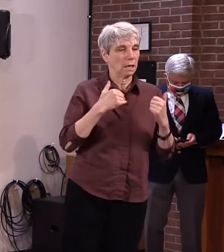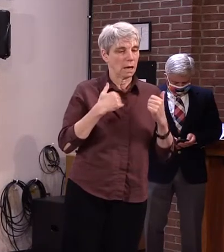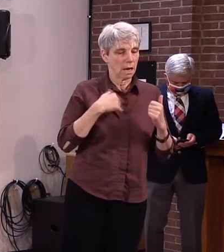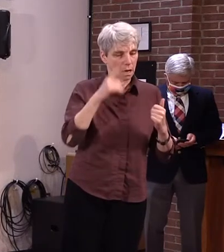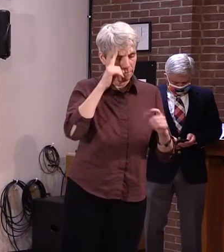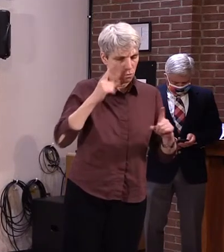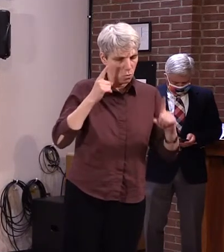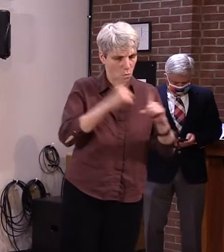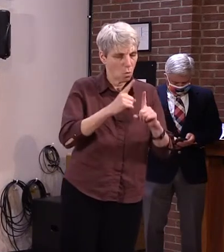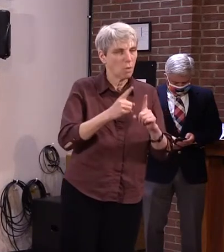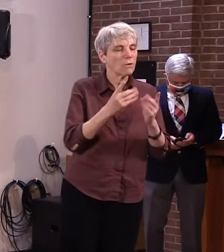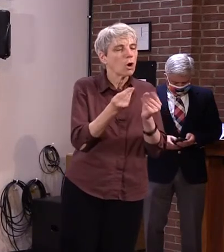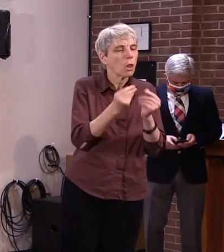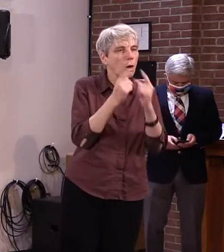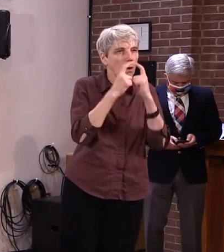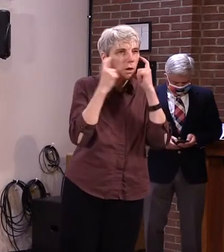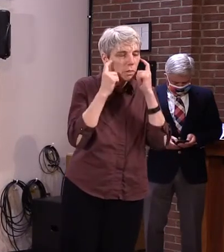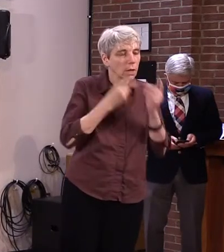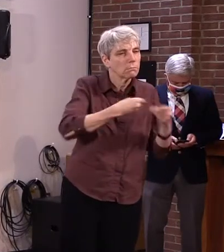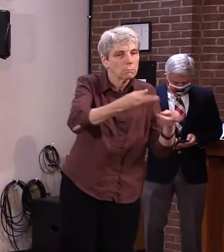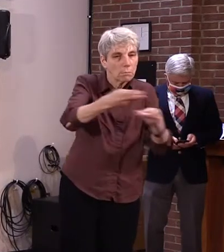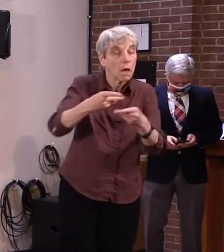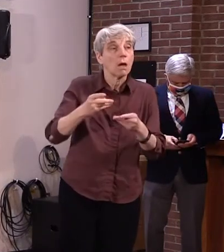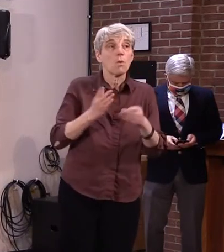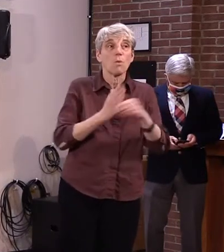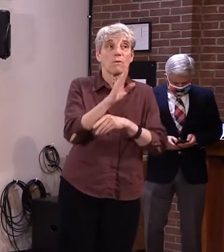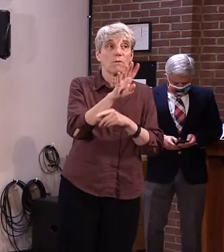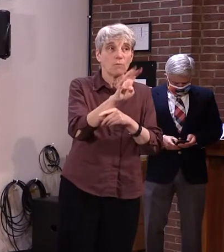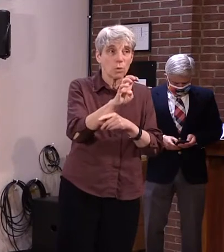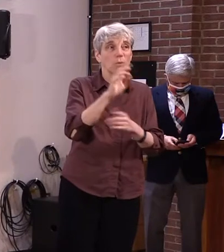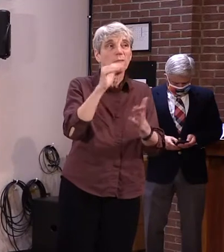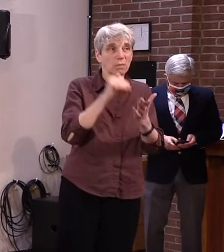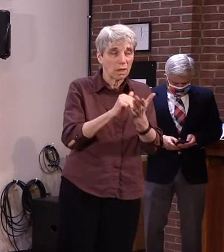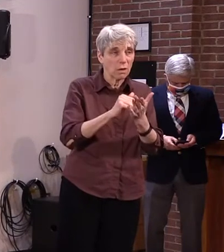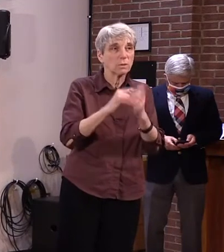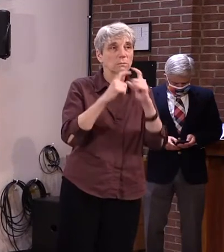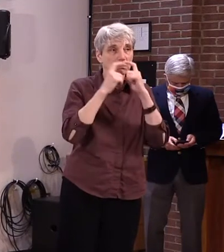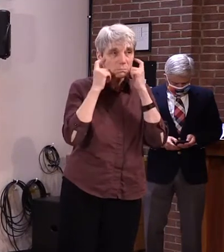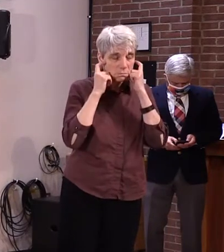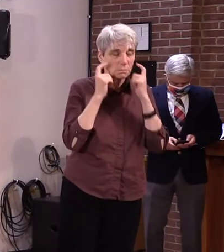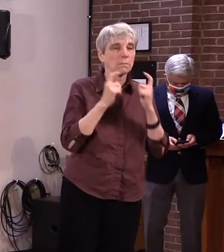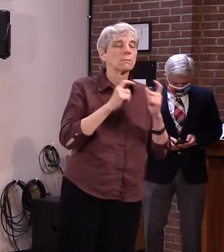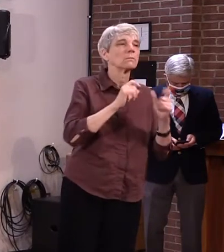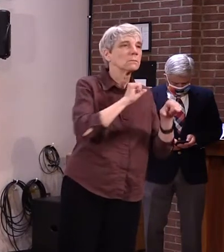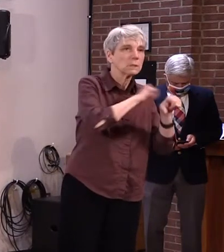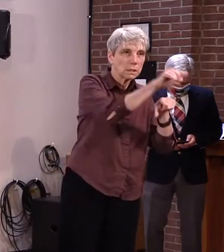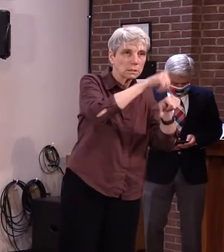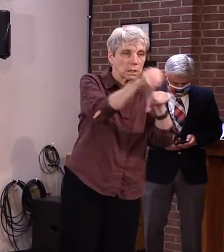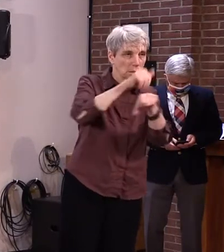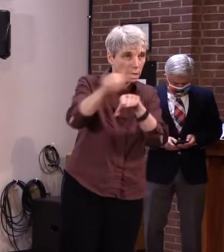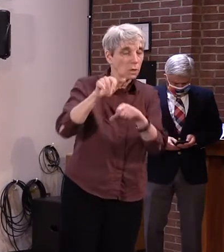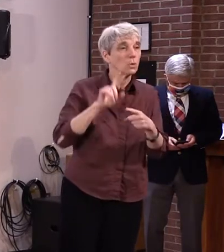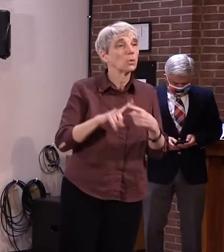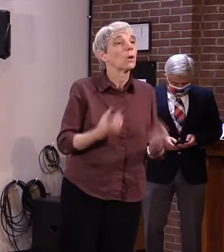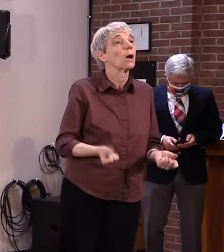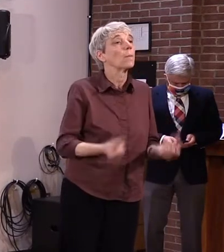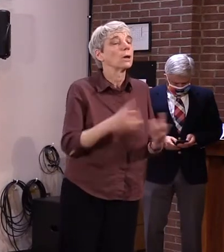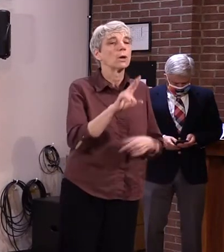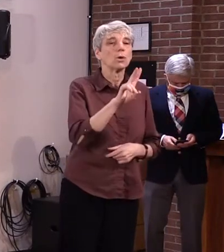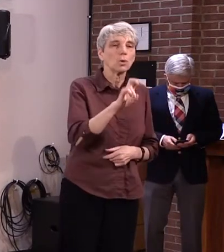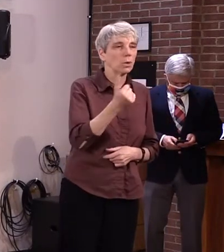to all Vermonters. Over 400,000 masks were distributed, or face coverings were distributed, to